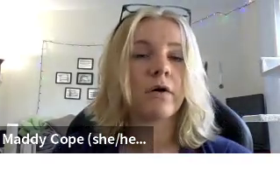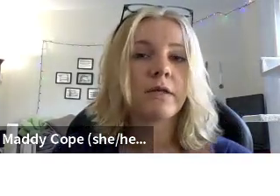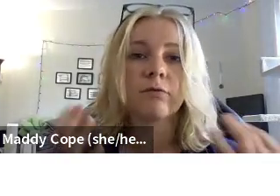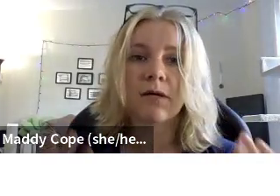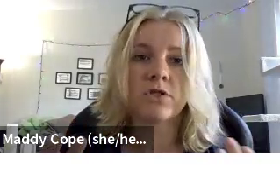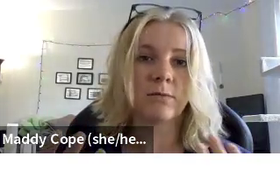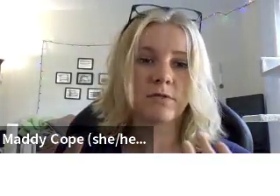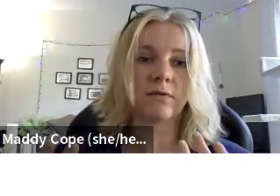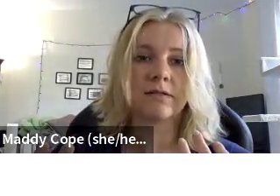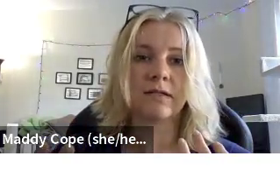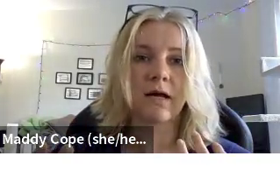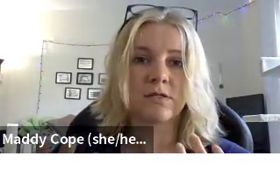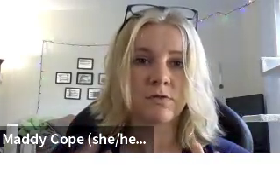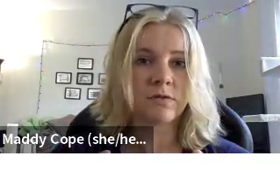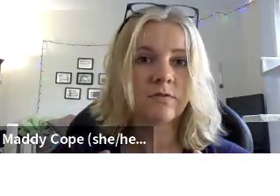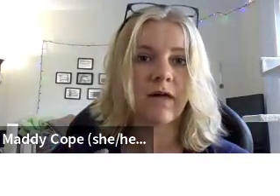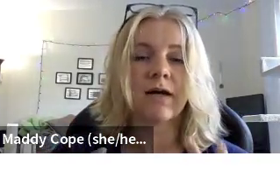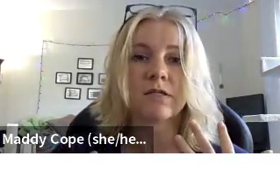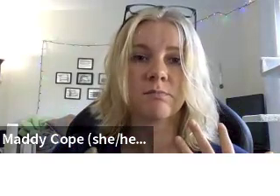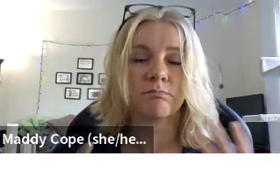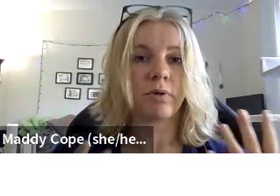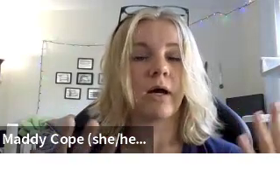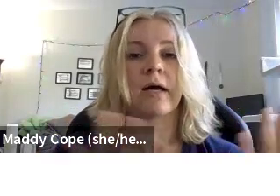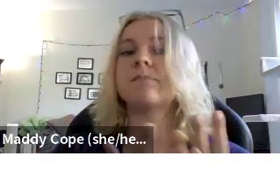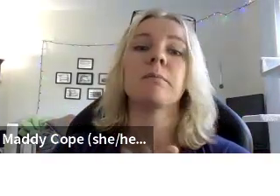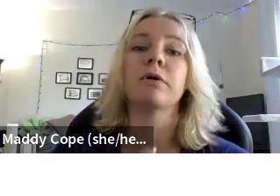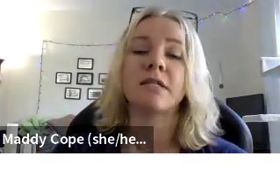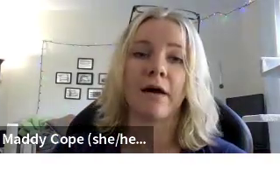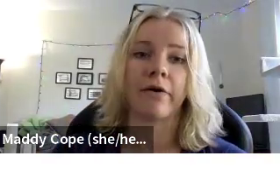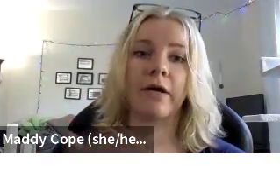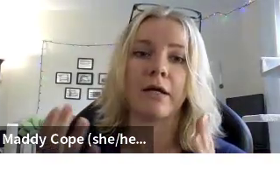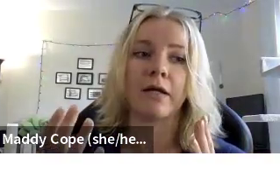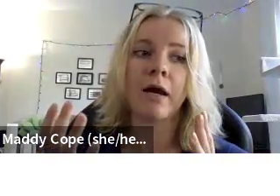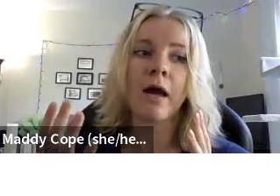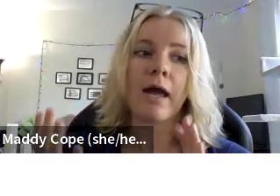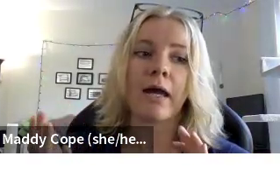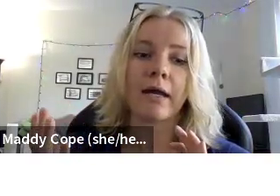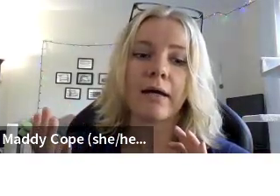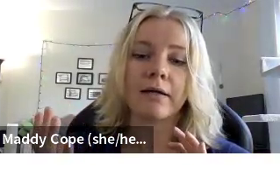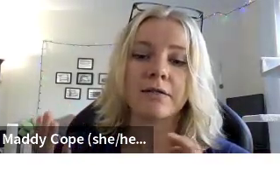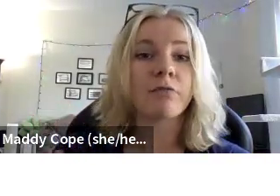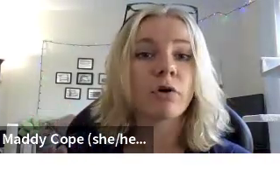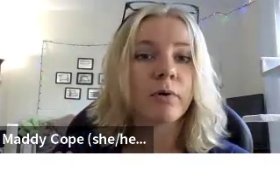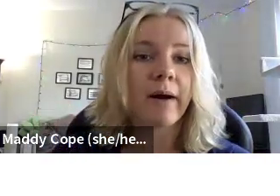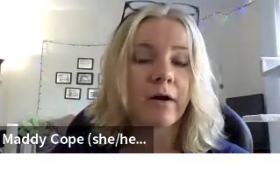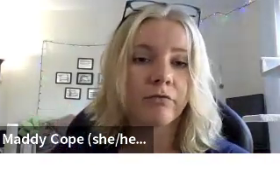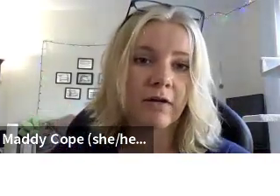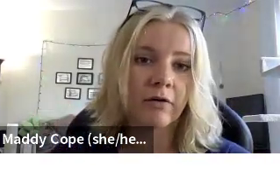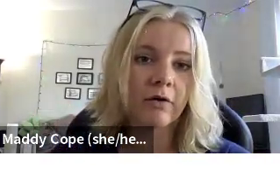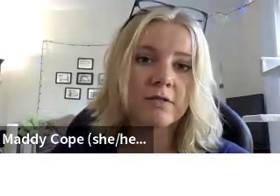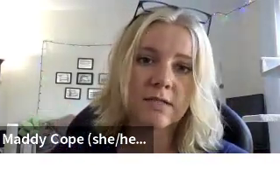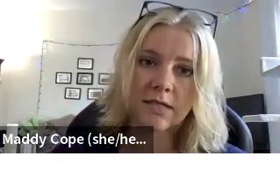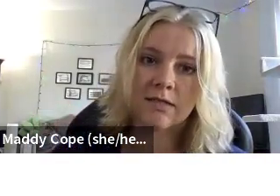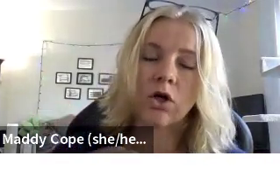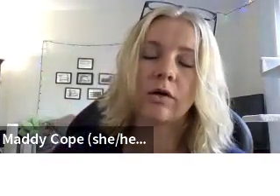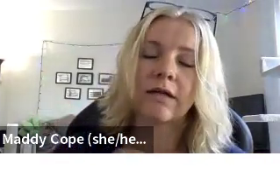all the information that was collected as a result of that has been put together in a deliverable by our vendor called